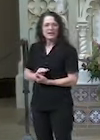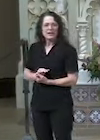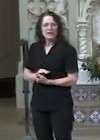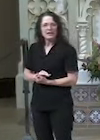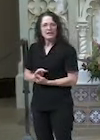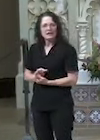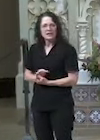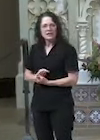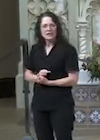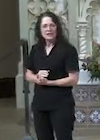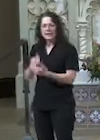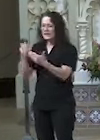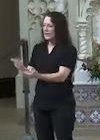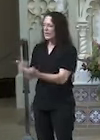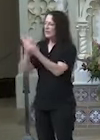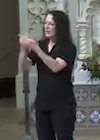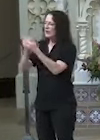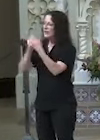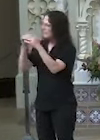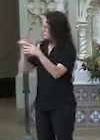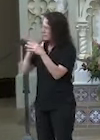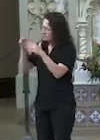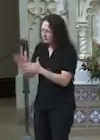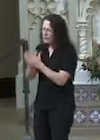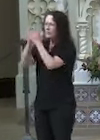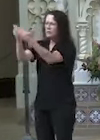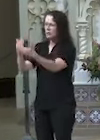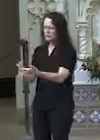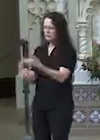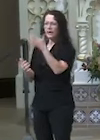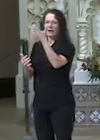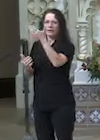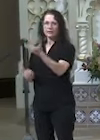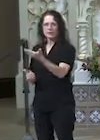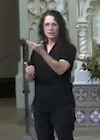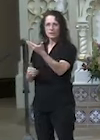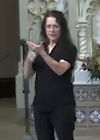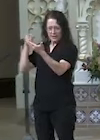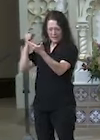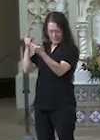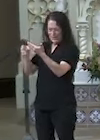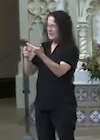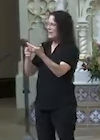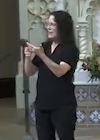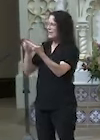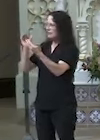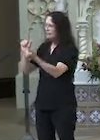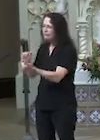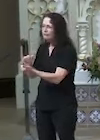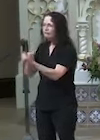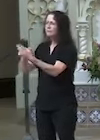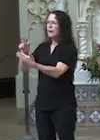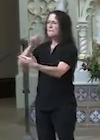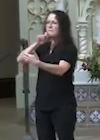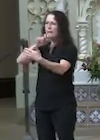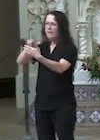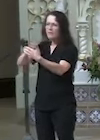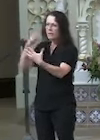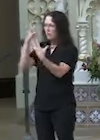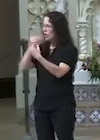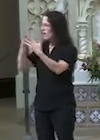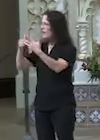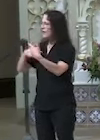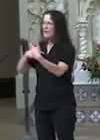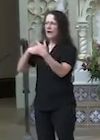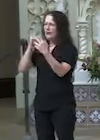Right? So did you notice he takes the word of God into his arms? He addresses the microphone beautifully. He